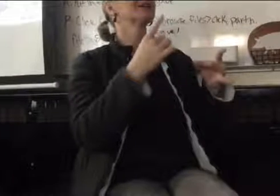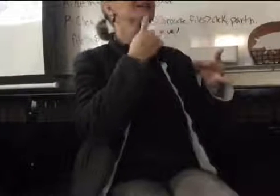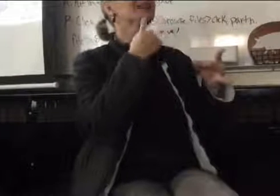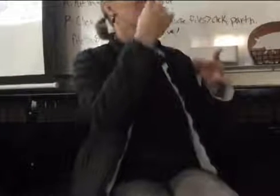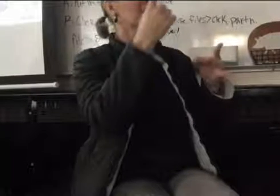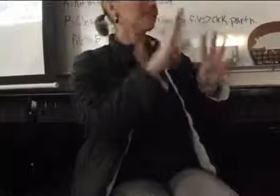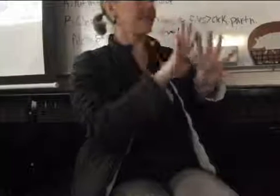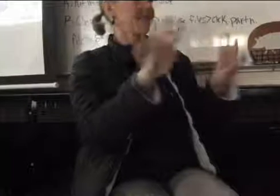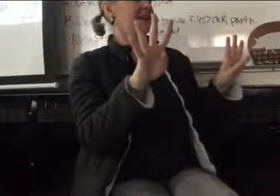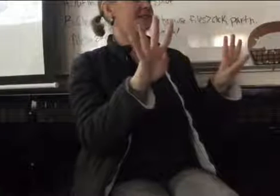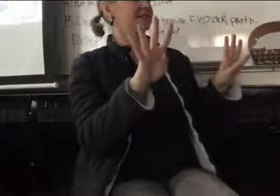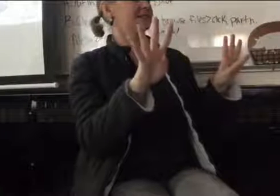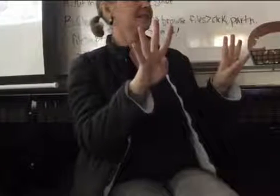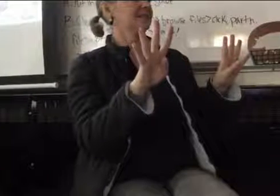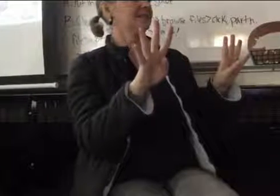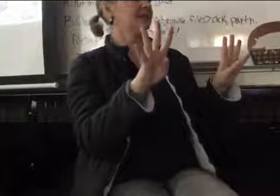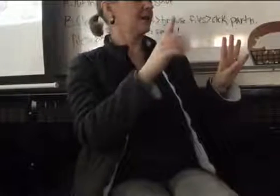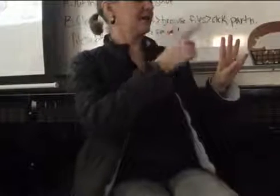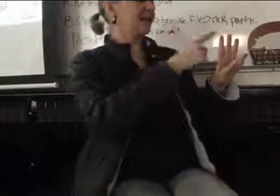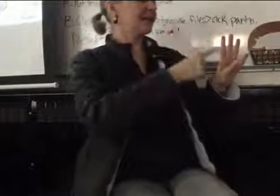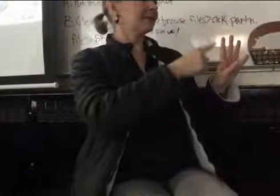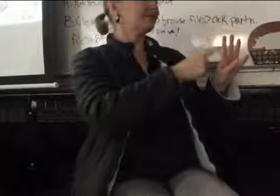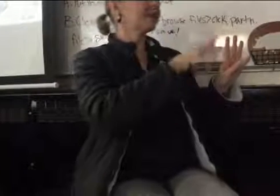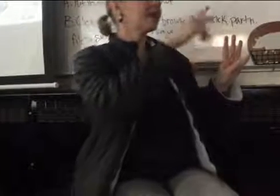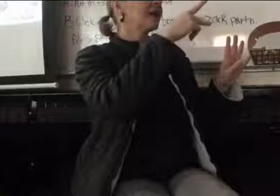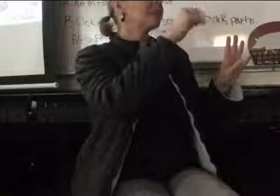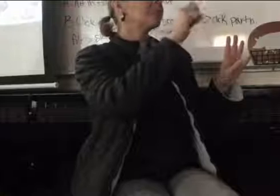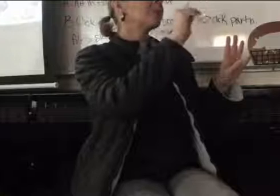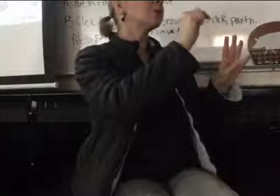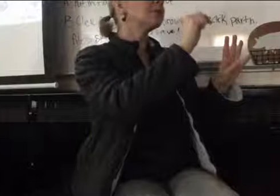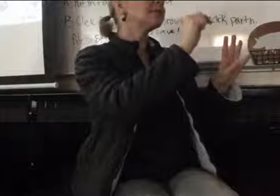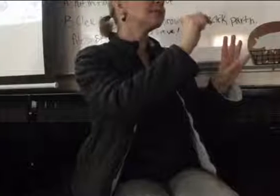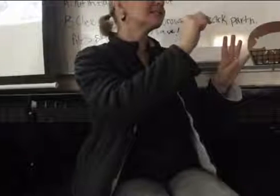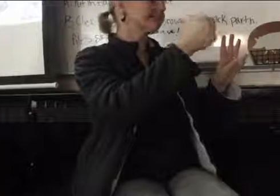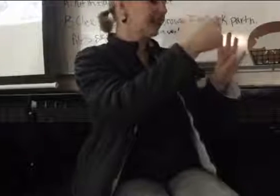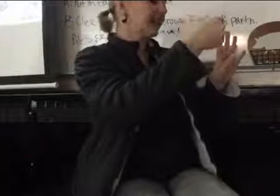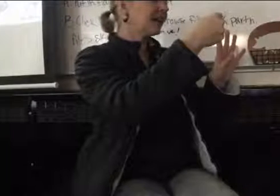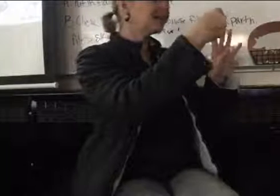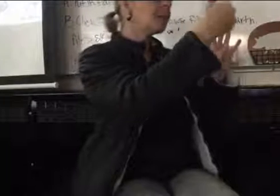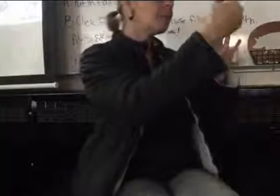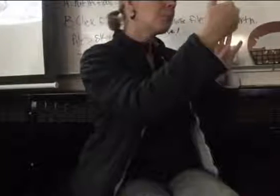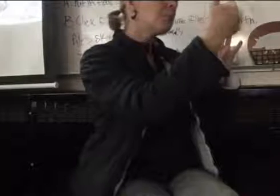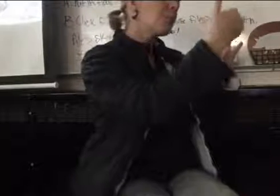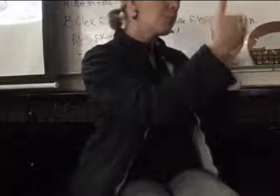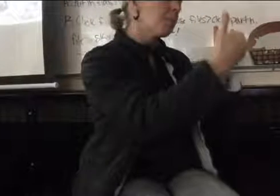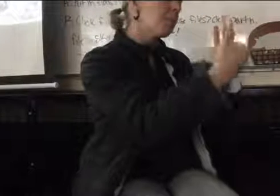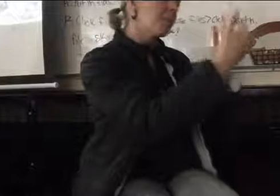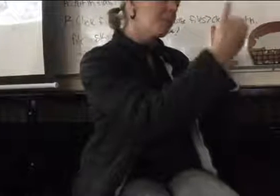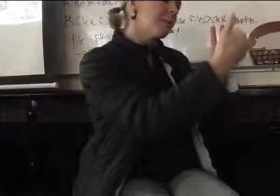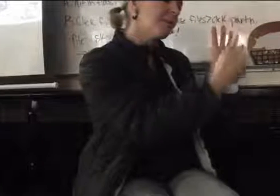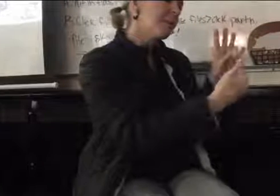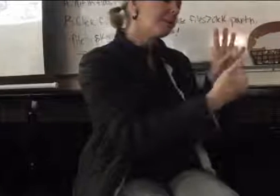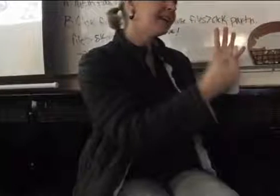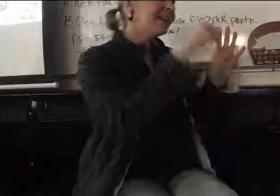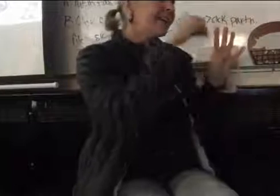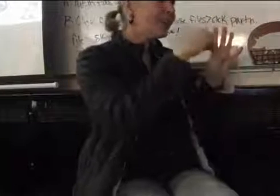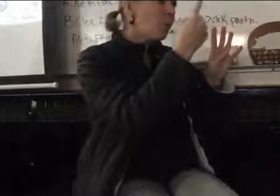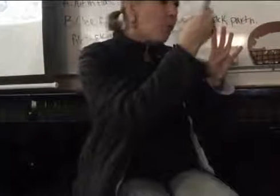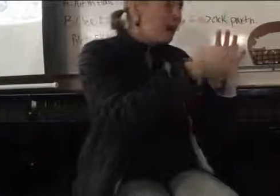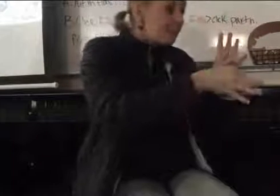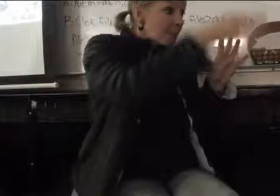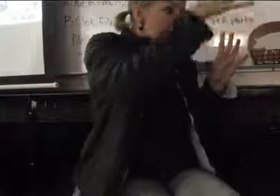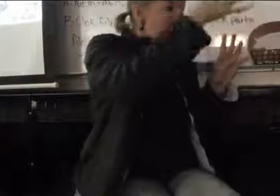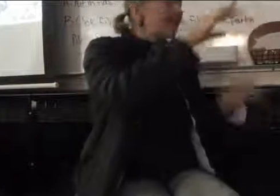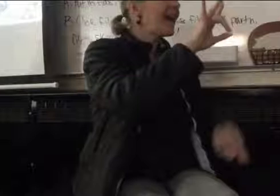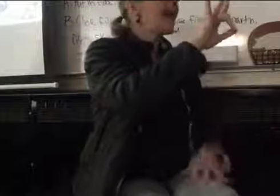fence posts, they actually took one of the fence posts and counted how many bullet holes in it, and there were over 870 bullet holes in a